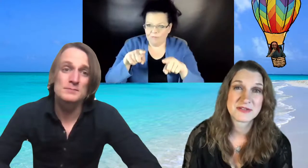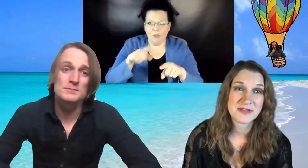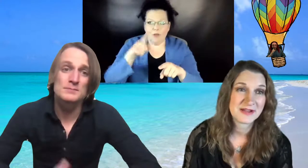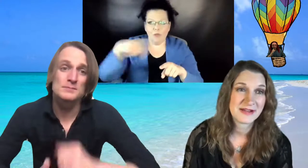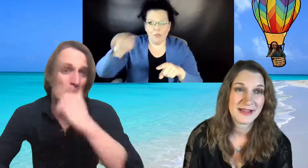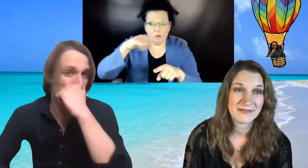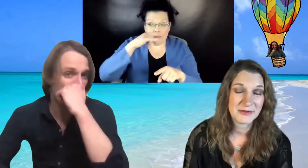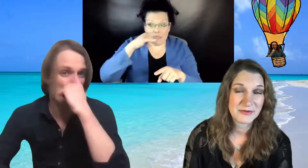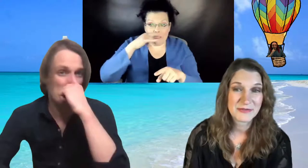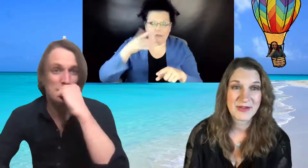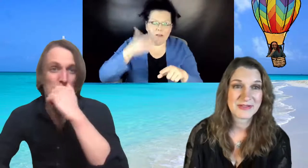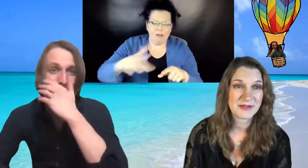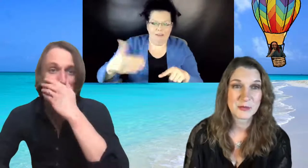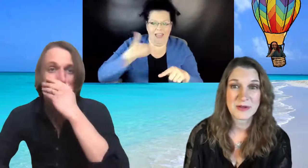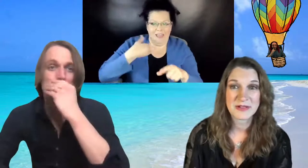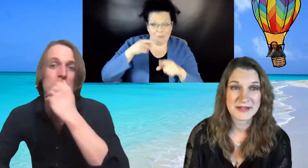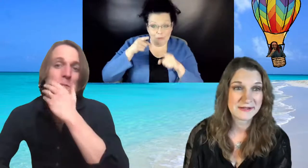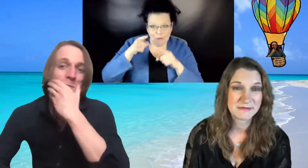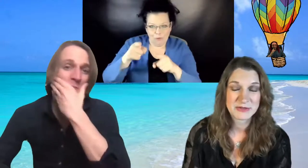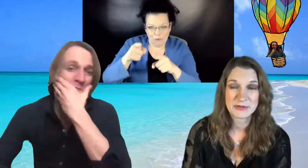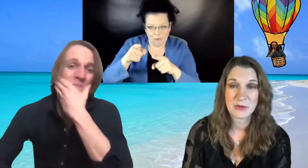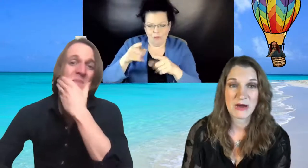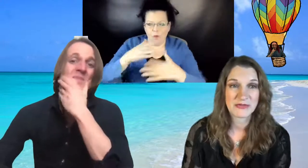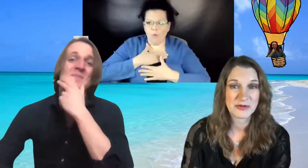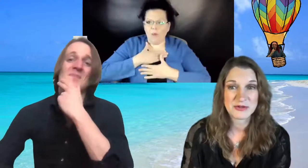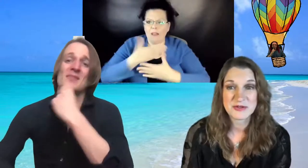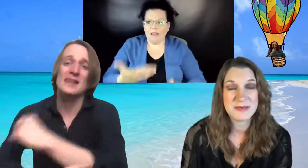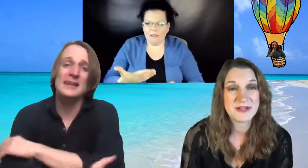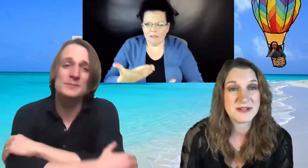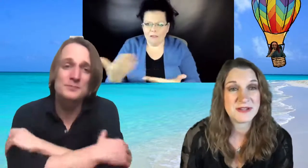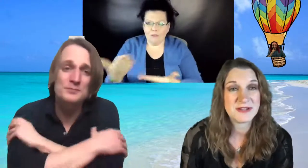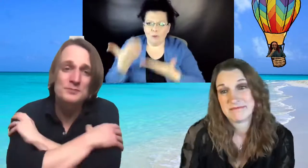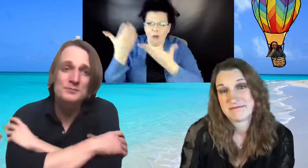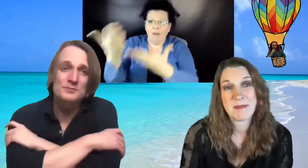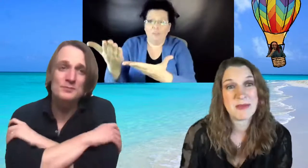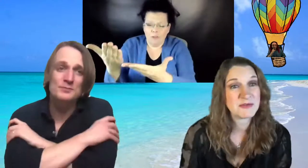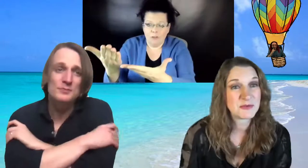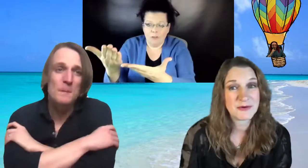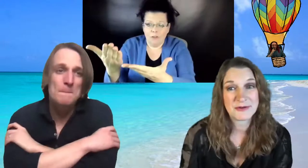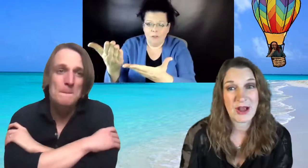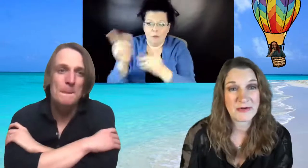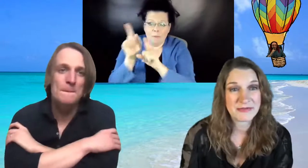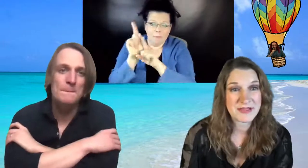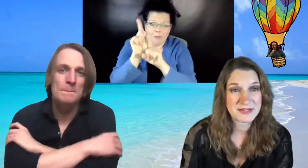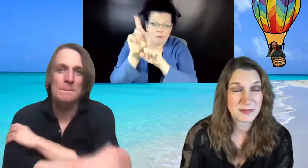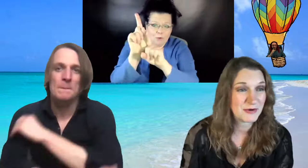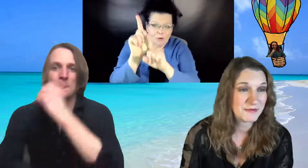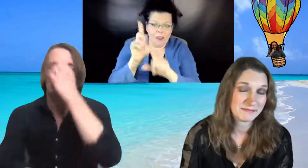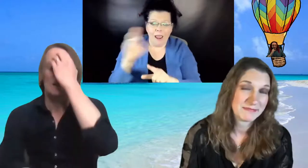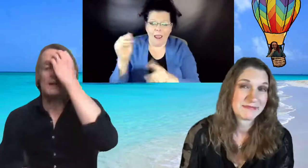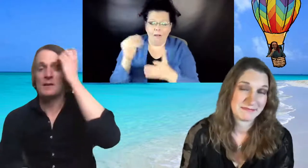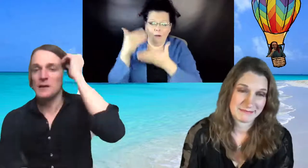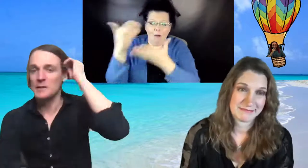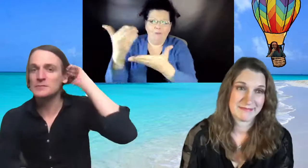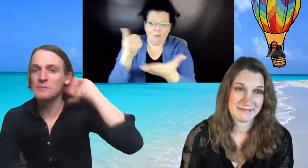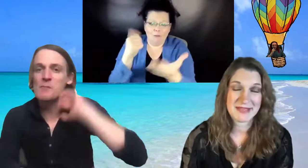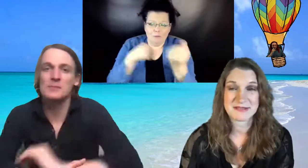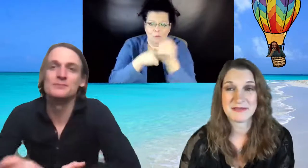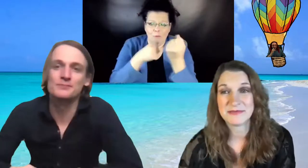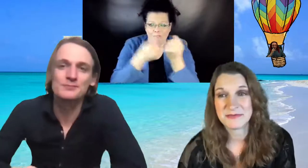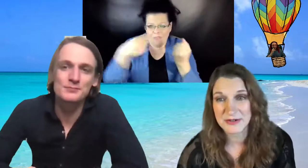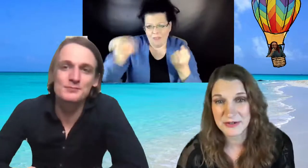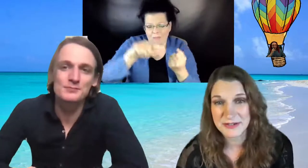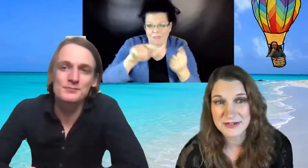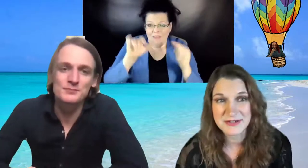kids are so lucky to have you, and the fact that you're willing to offer to be a mentor and offer that support,